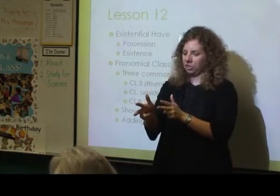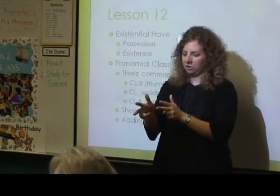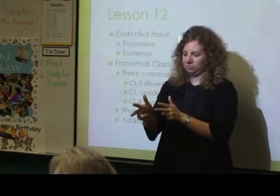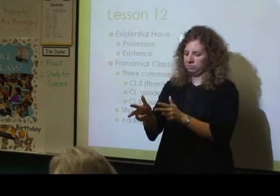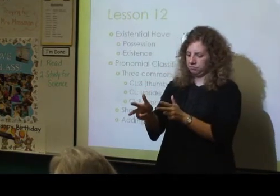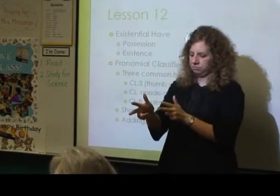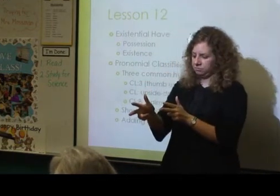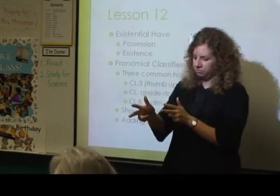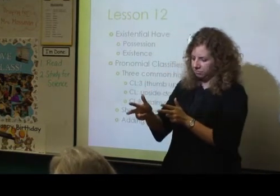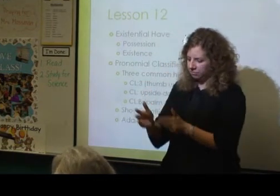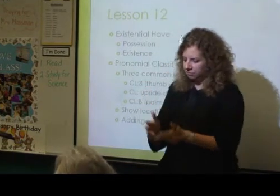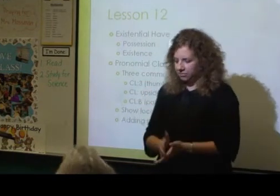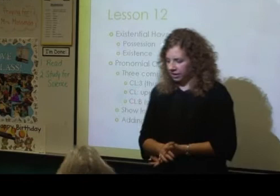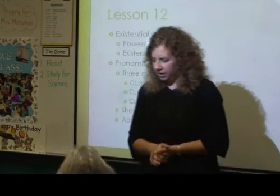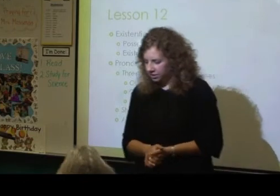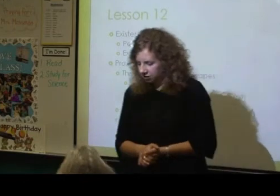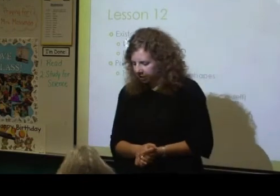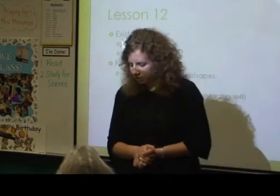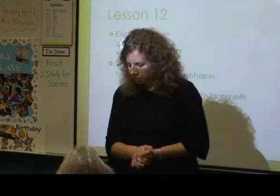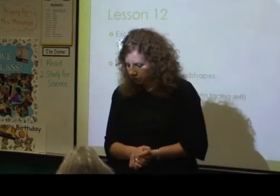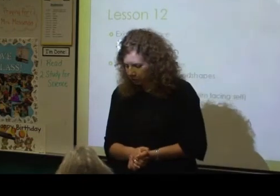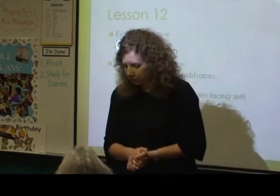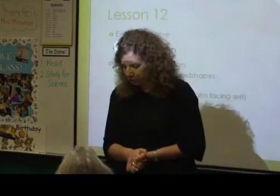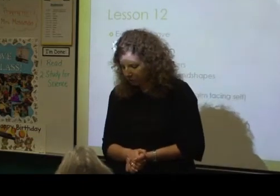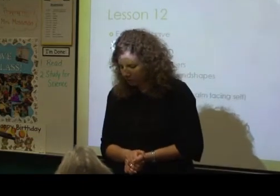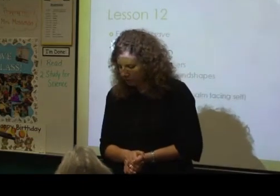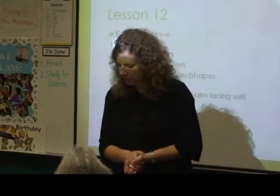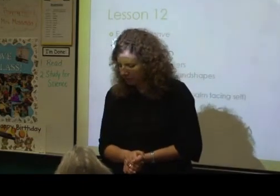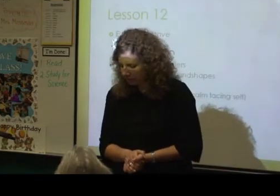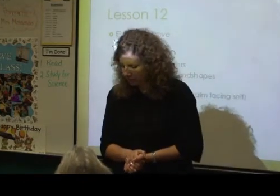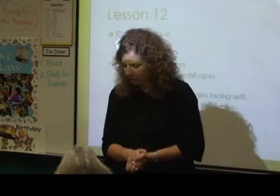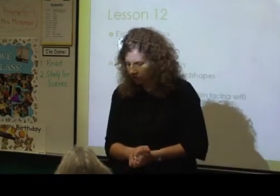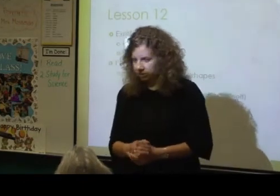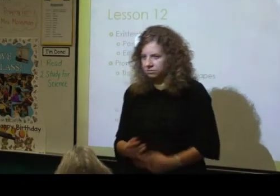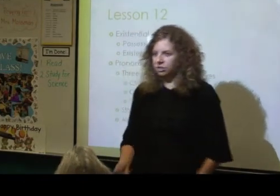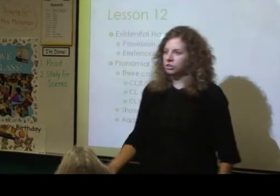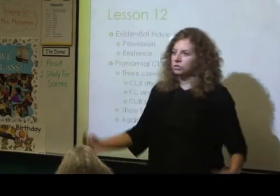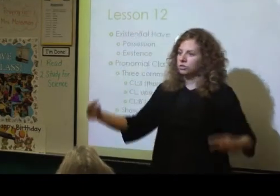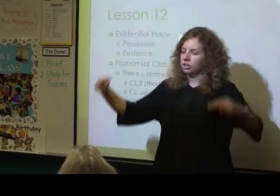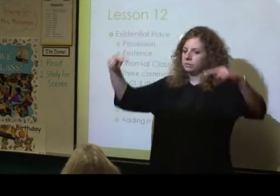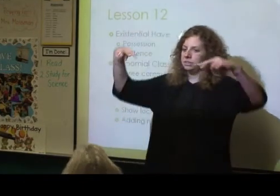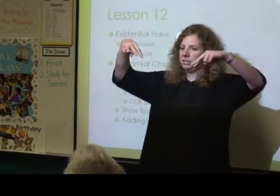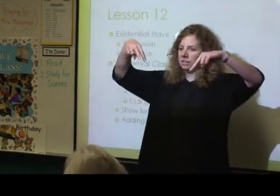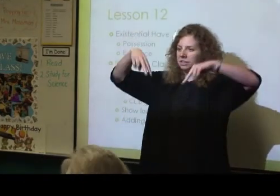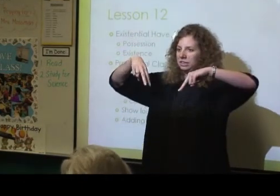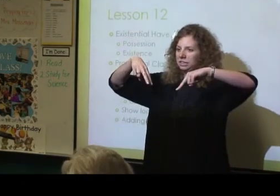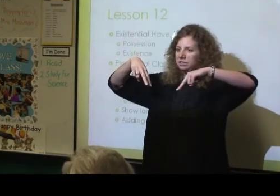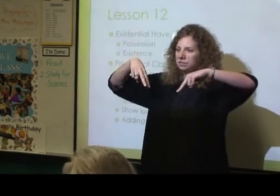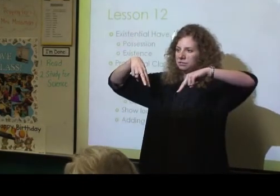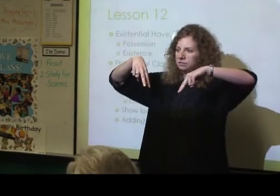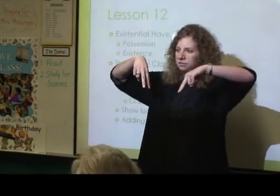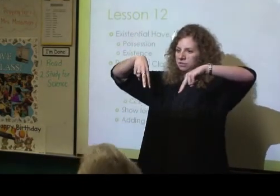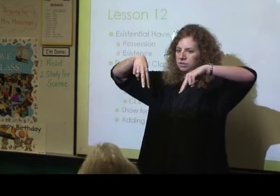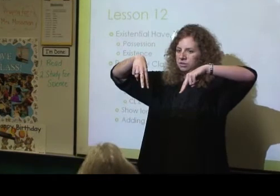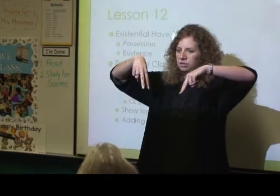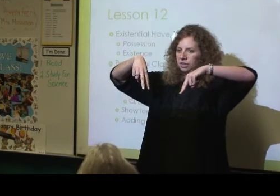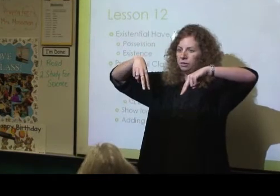other. Okay, the next one is two persons facing each other. So they could be standing like this. Okay,